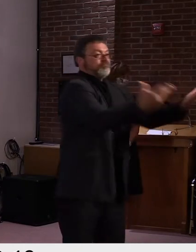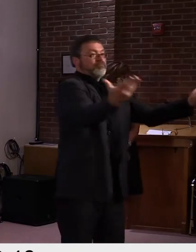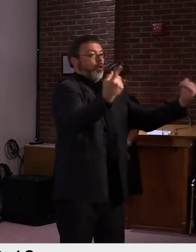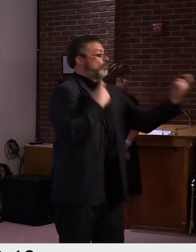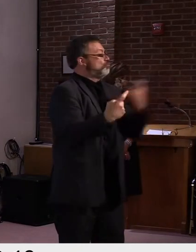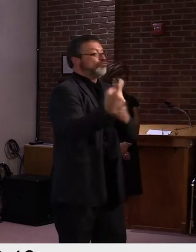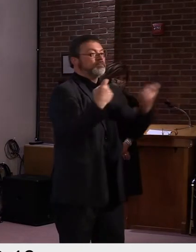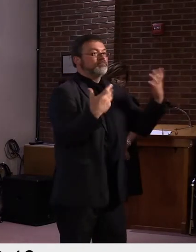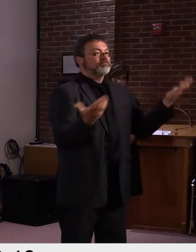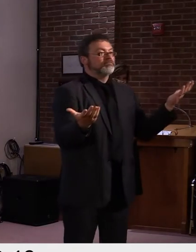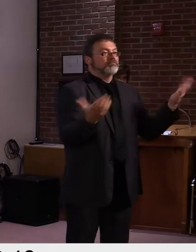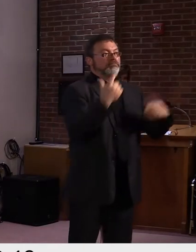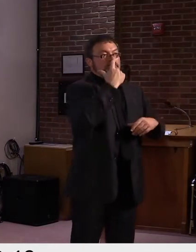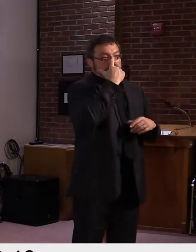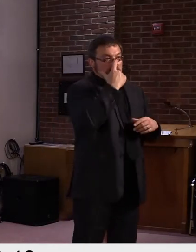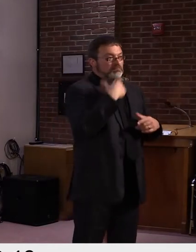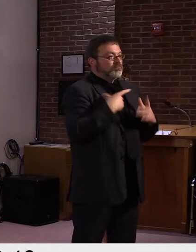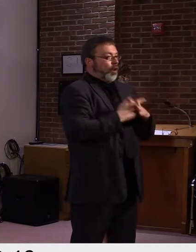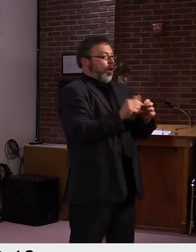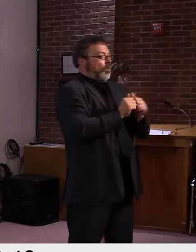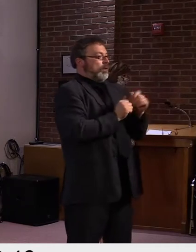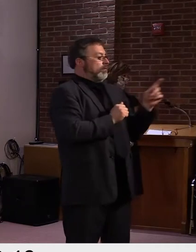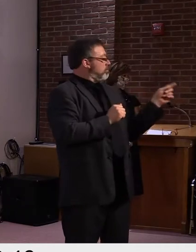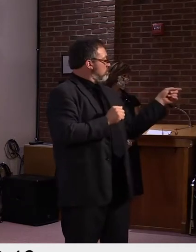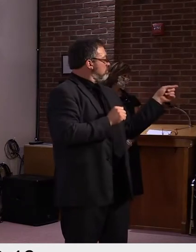Calvin? Thank you.